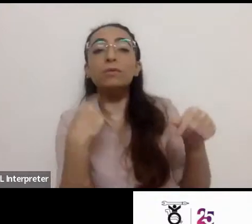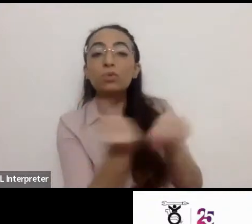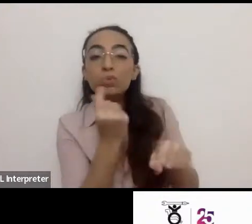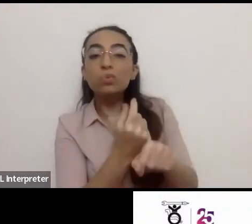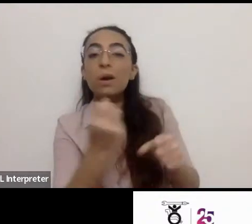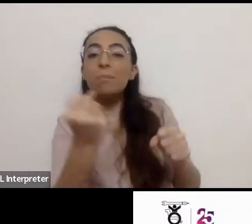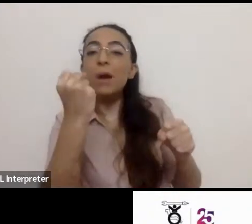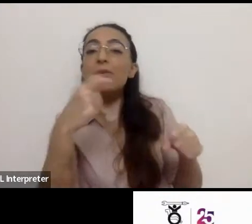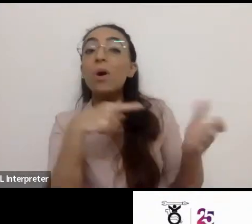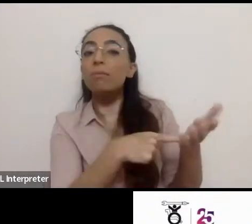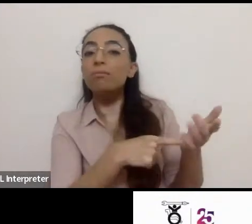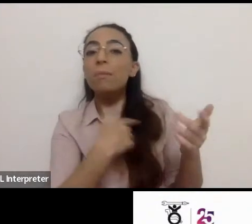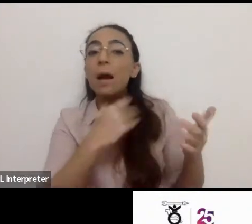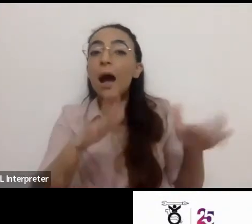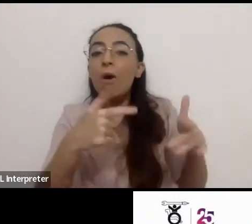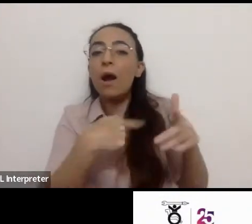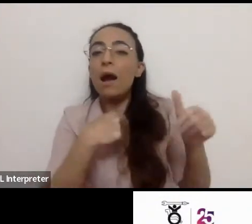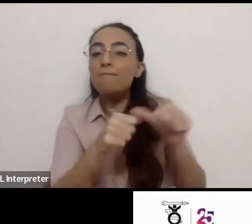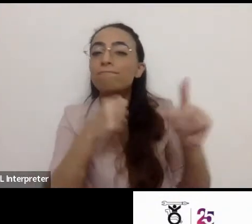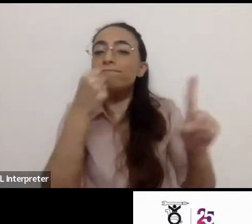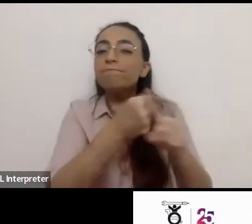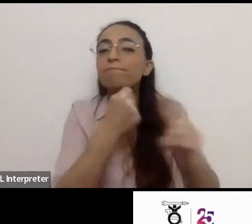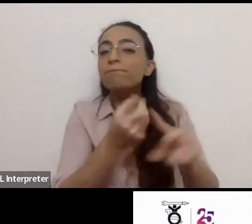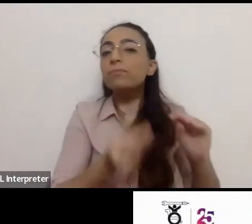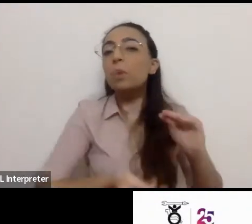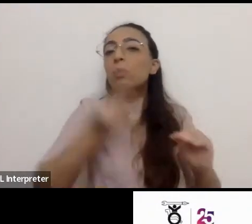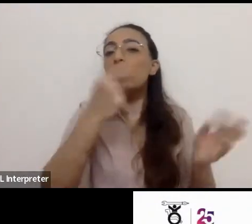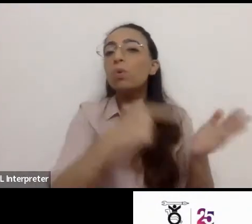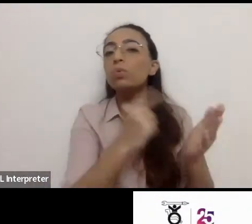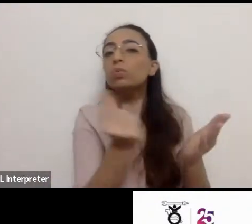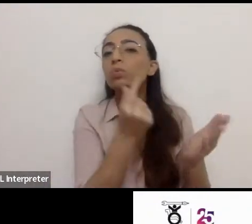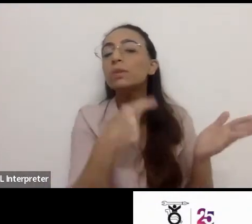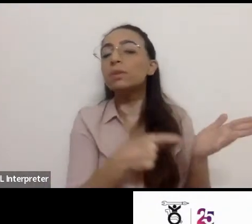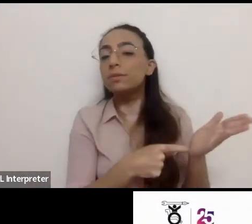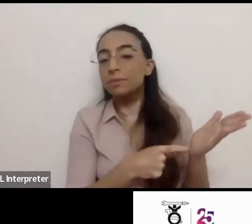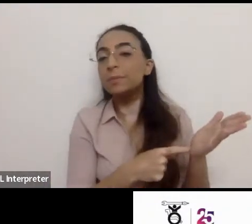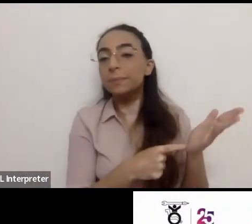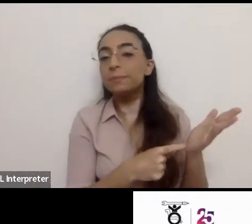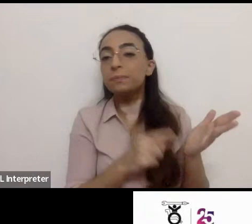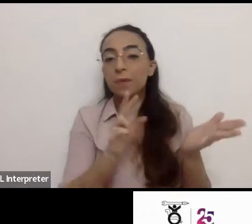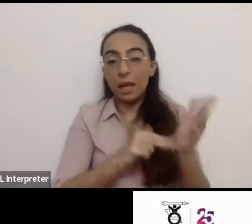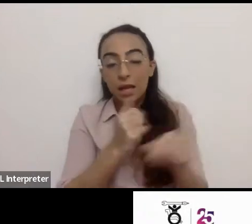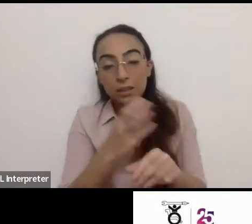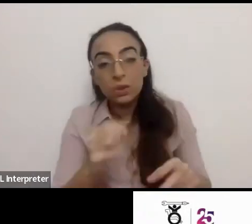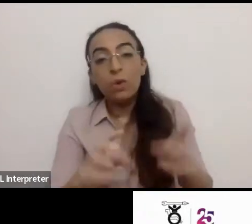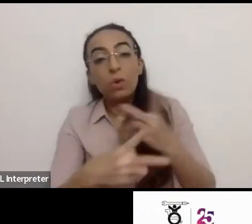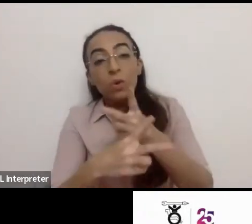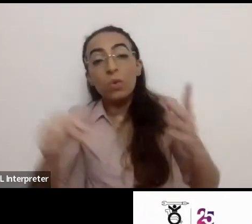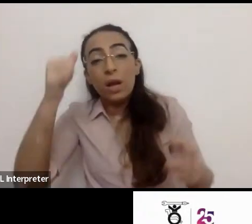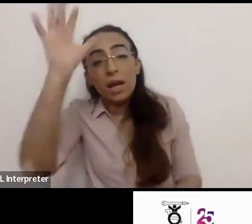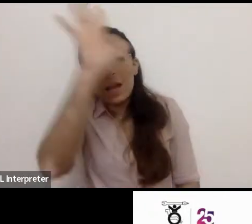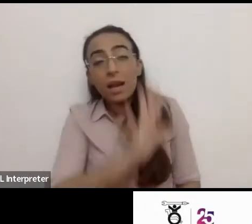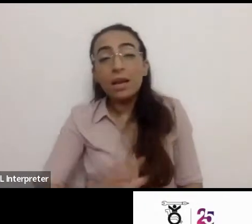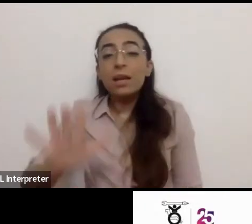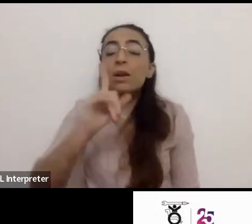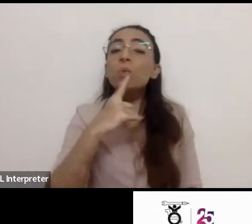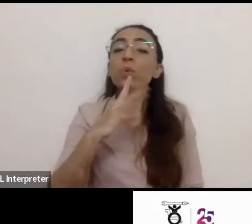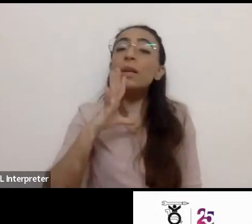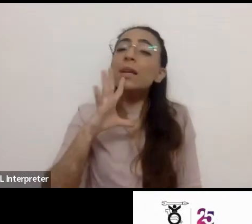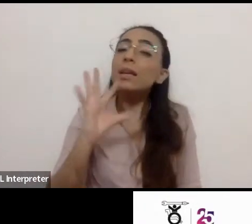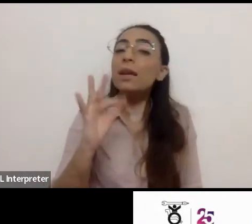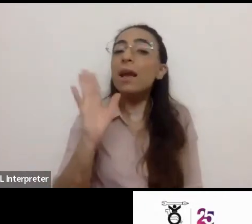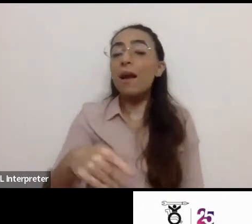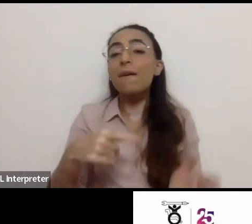powerfully? How do we advocate that for everybody, including organizations in the country, to truly have